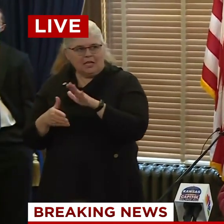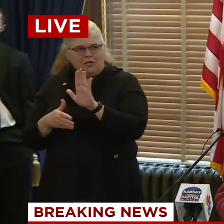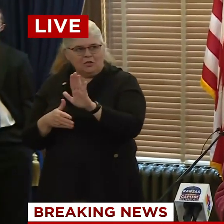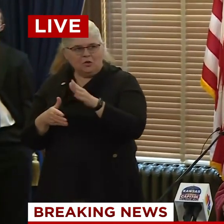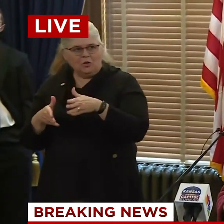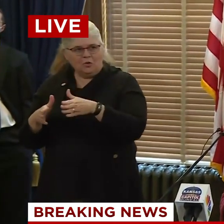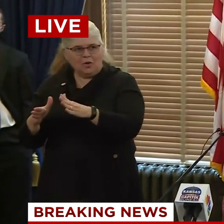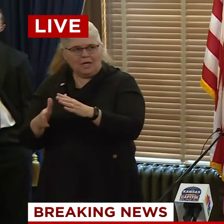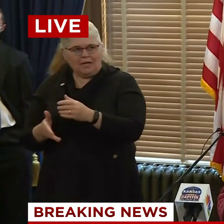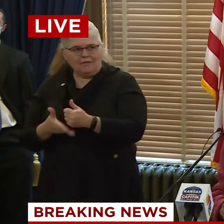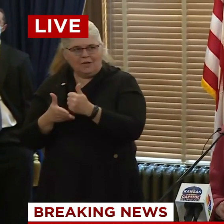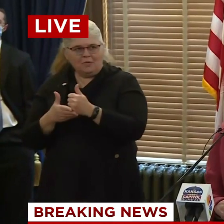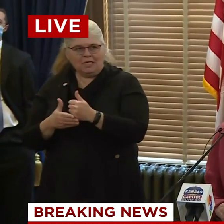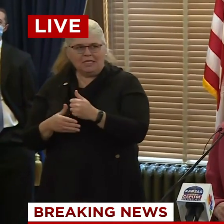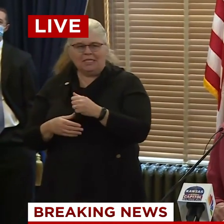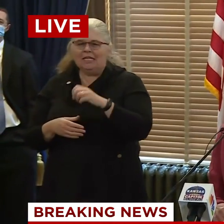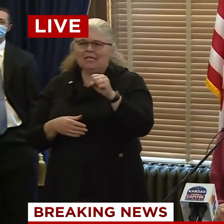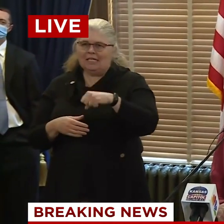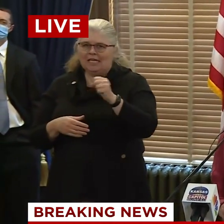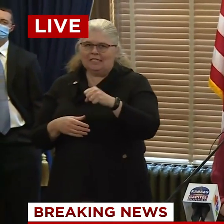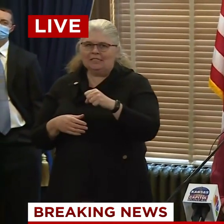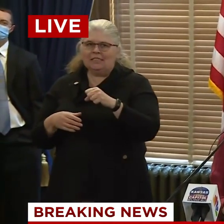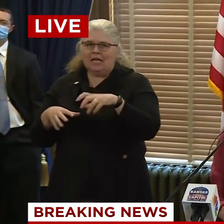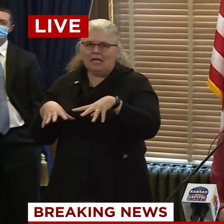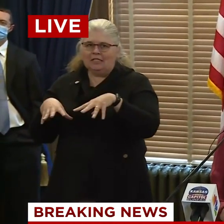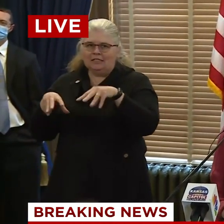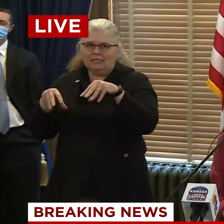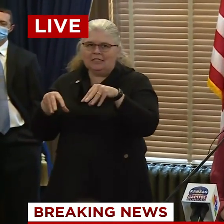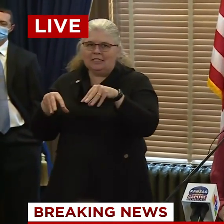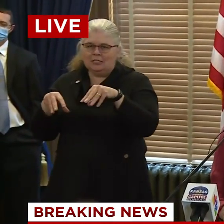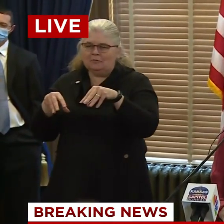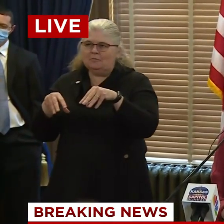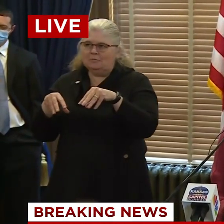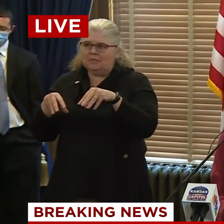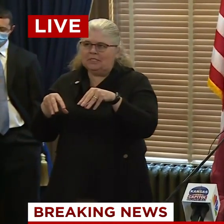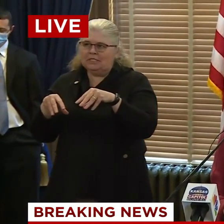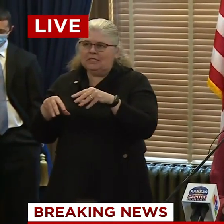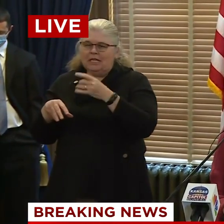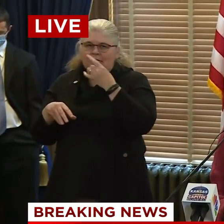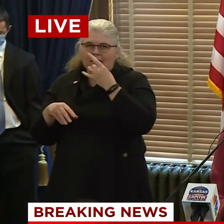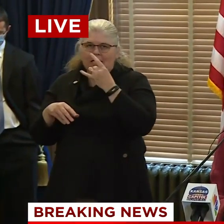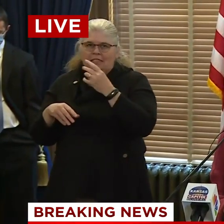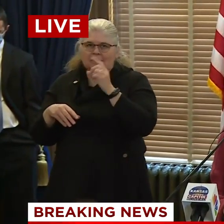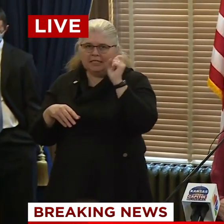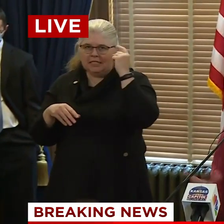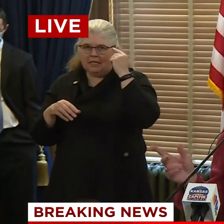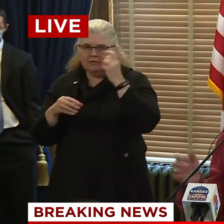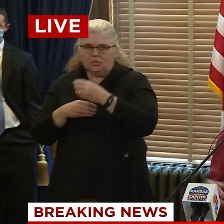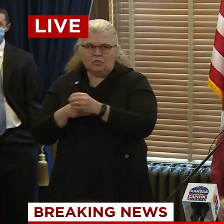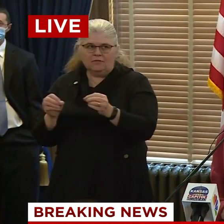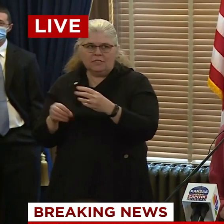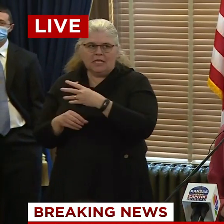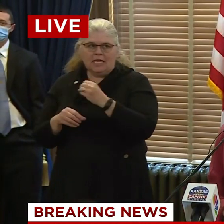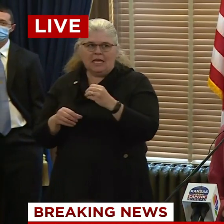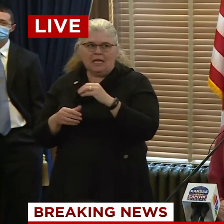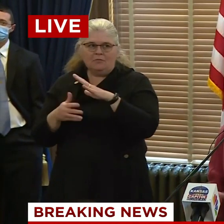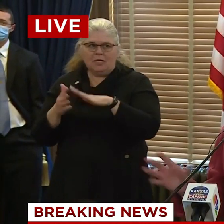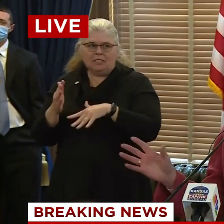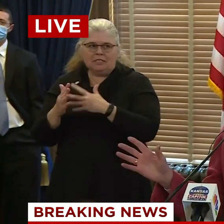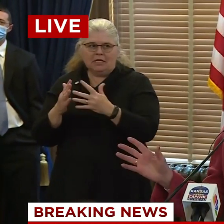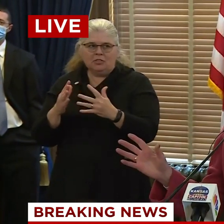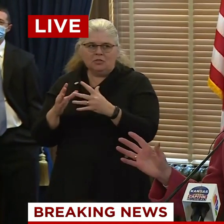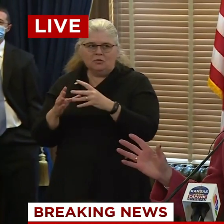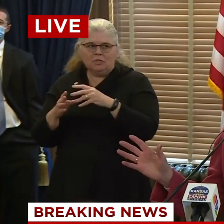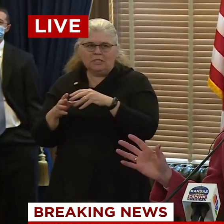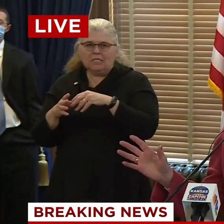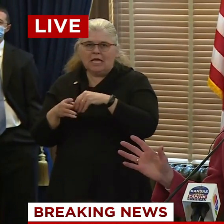It is my way of helping out. You know, I dimmed the lights in the governor's office this morning, and then actually my scheduler was out in the hallway and